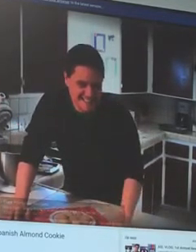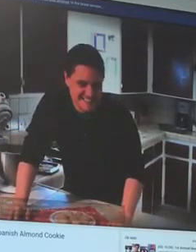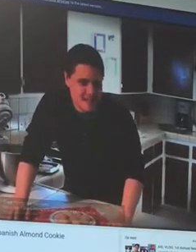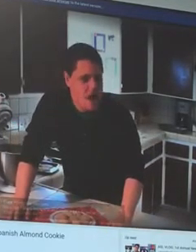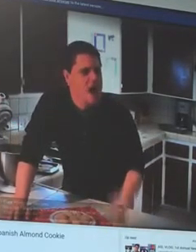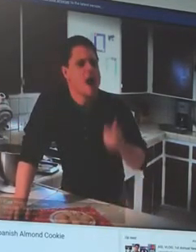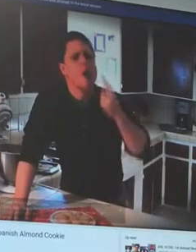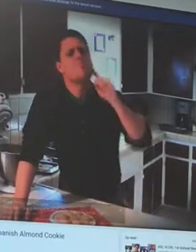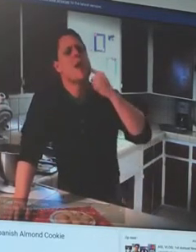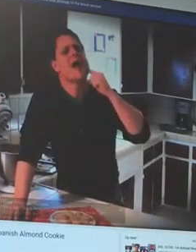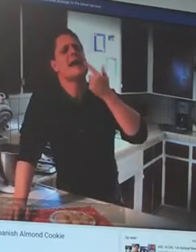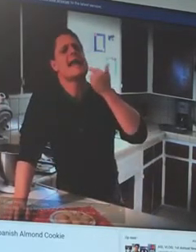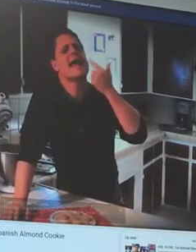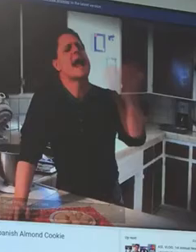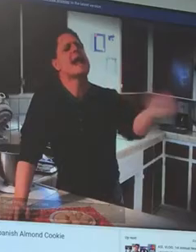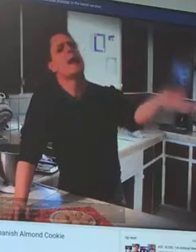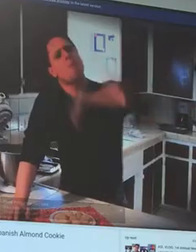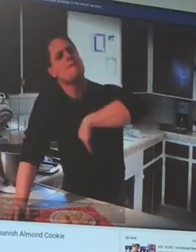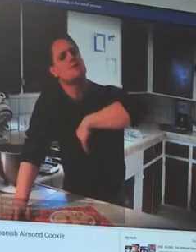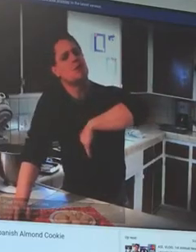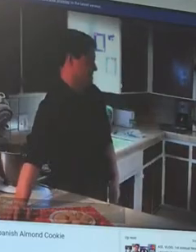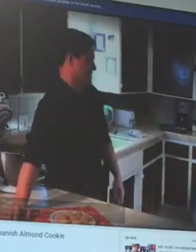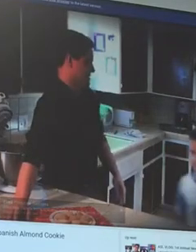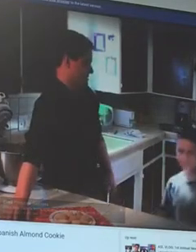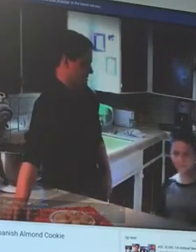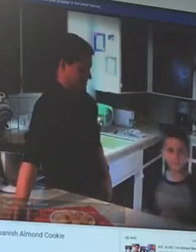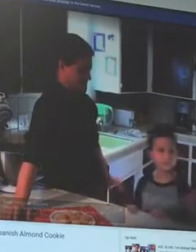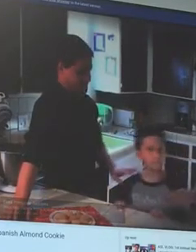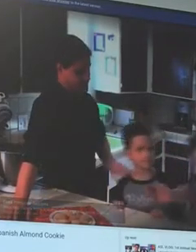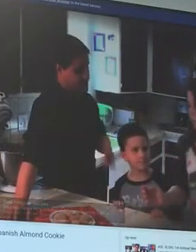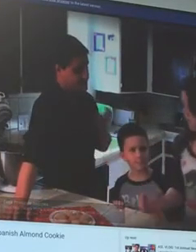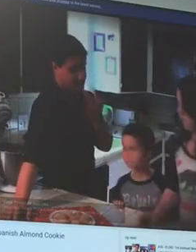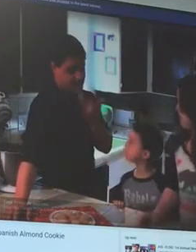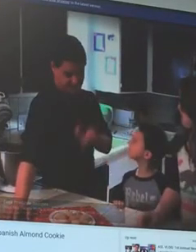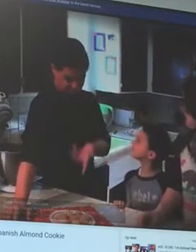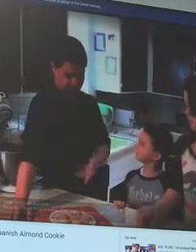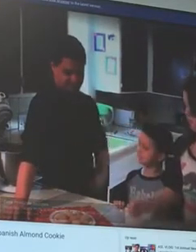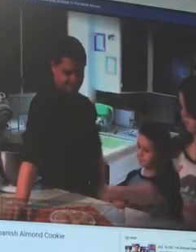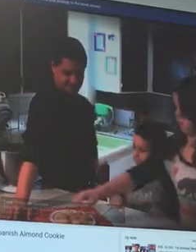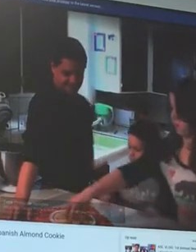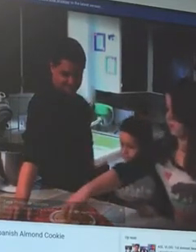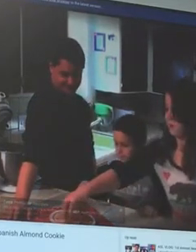ultimate test is going to be if the kids approve of them. Hey guys, come in here. Grab